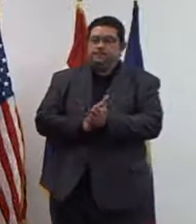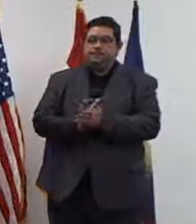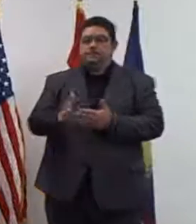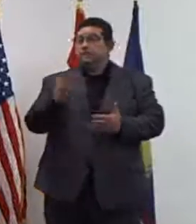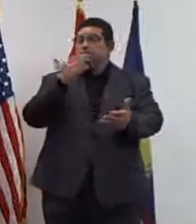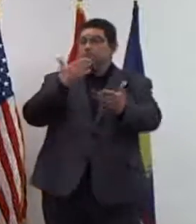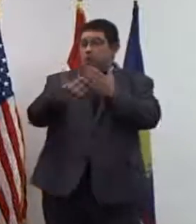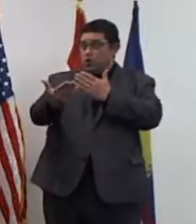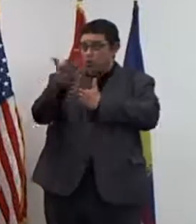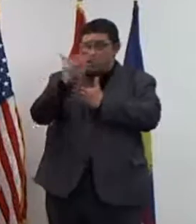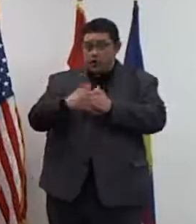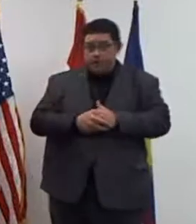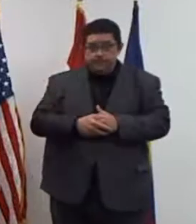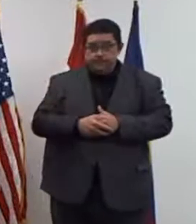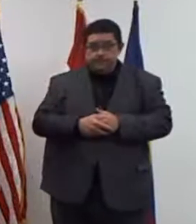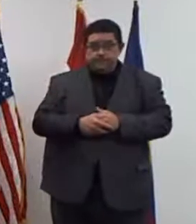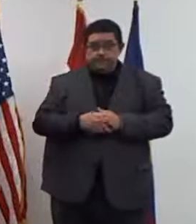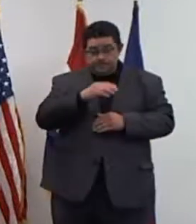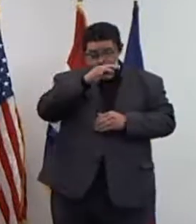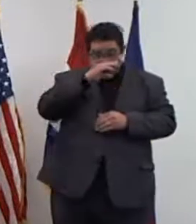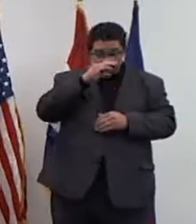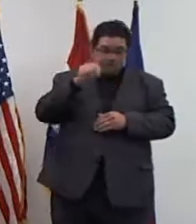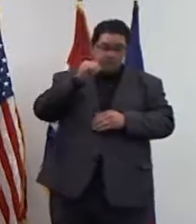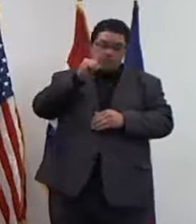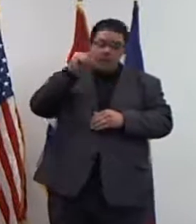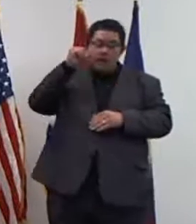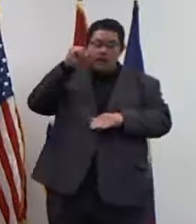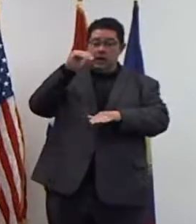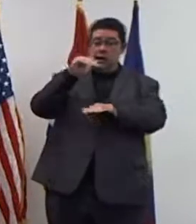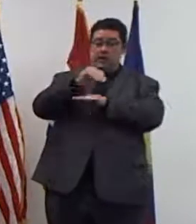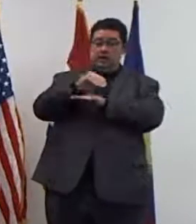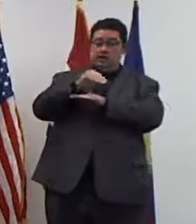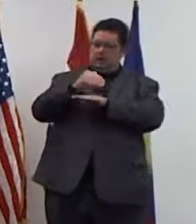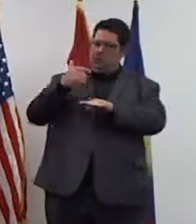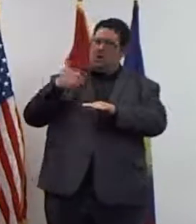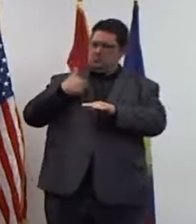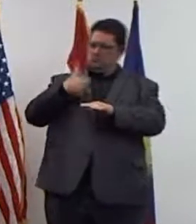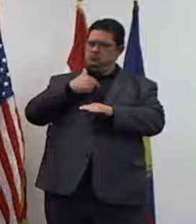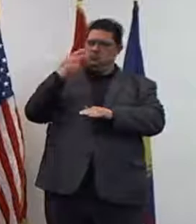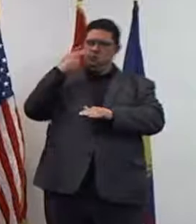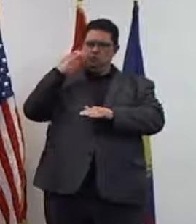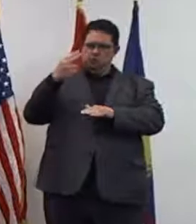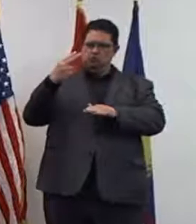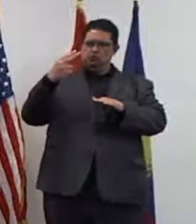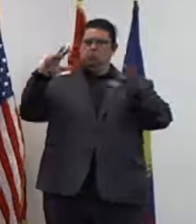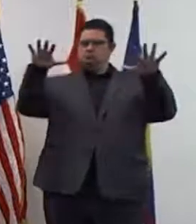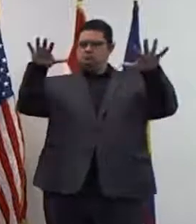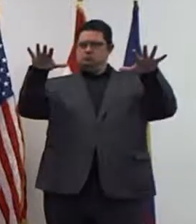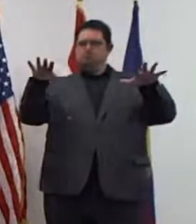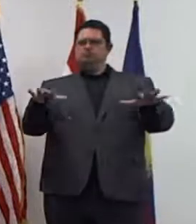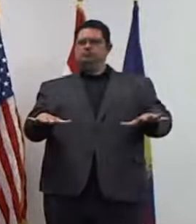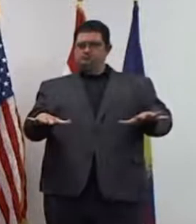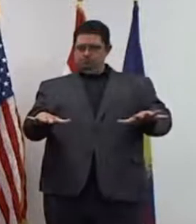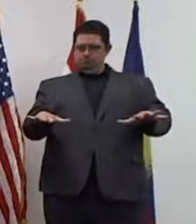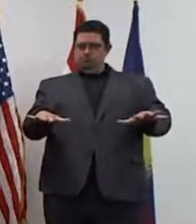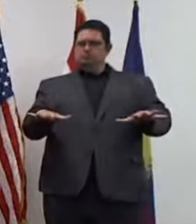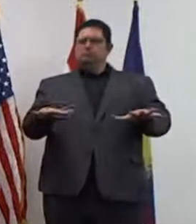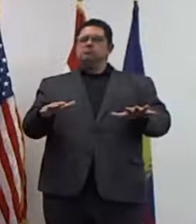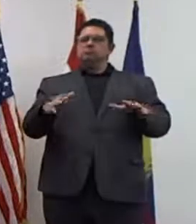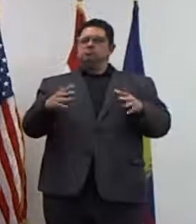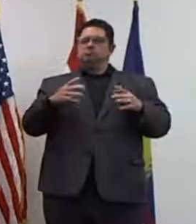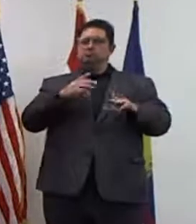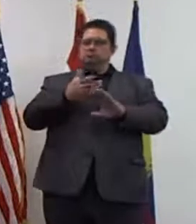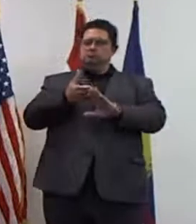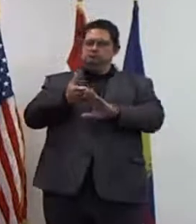Good morning. Last night we saw relative calm in our region after several days